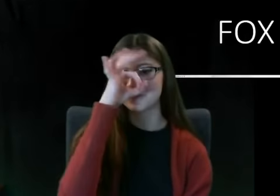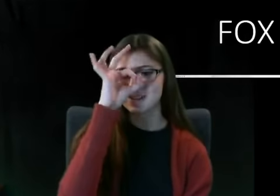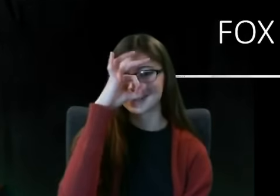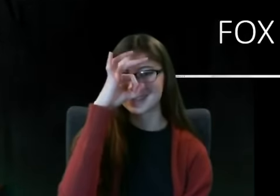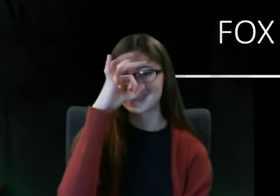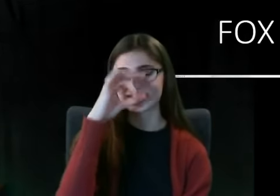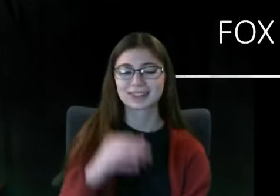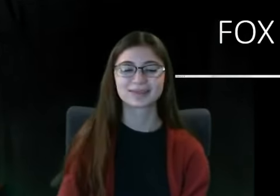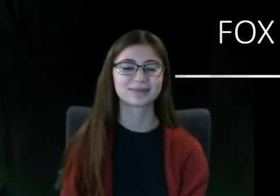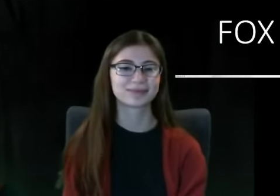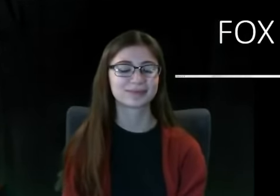Fox.